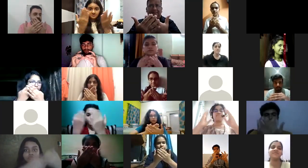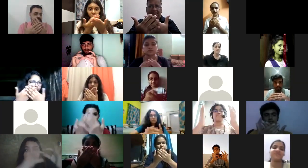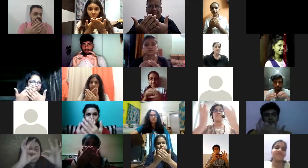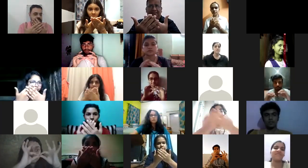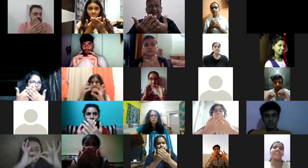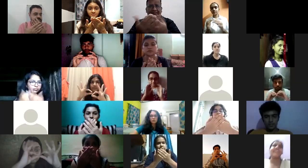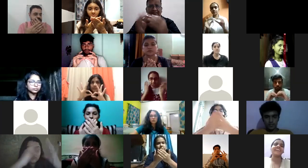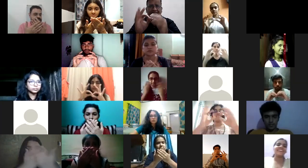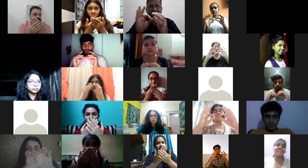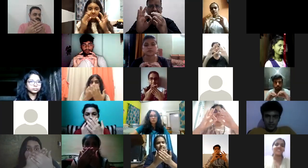Family.